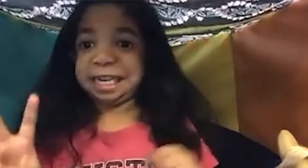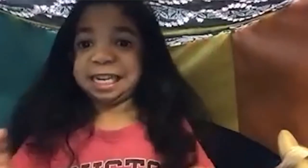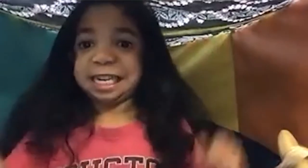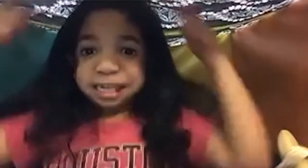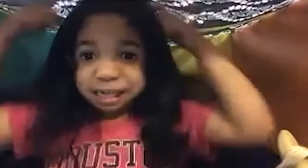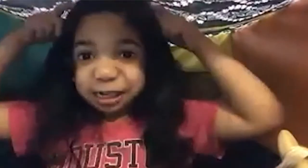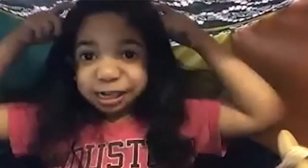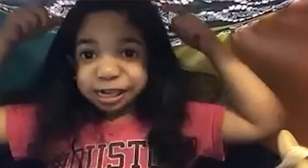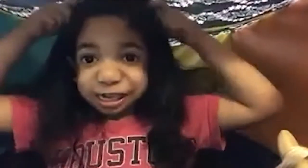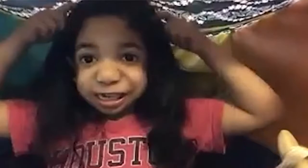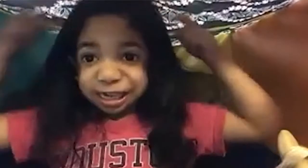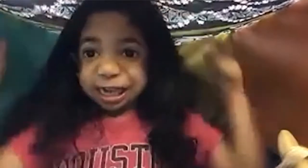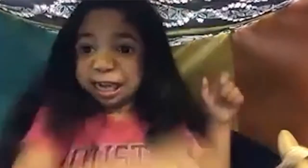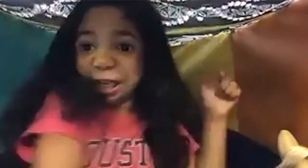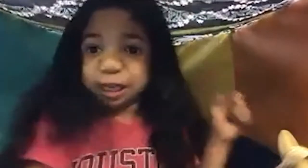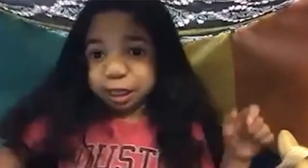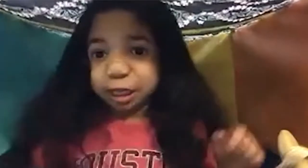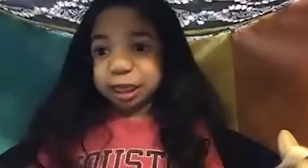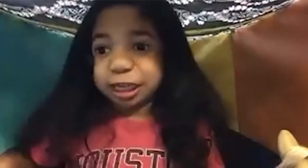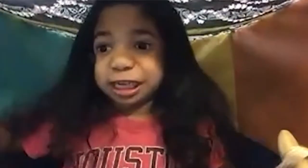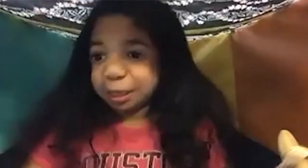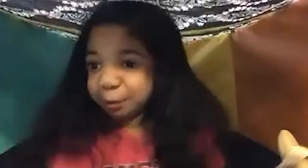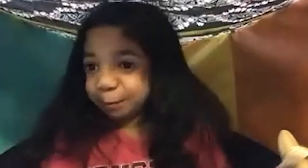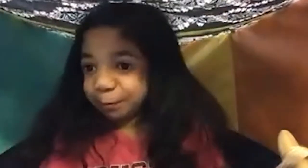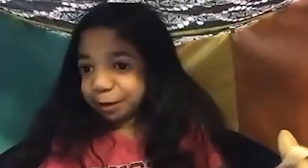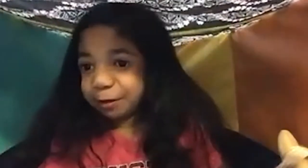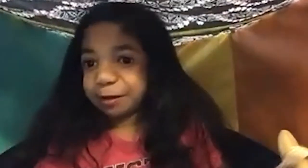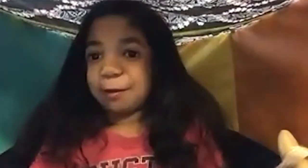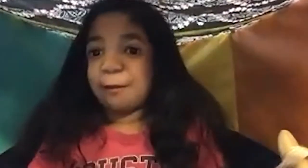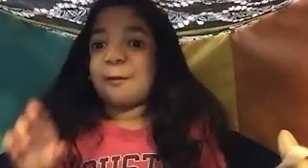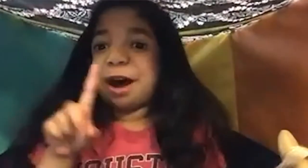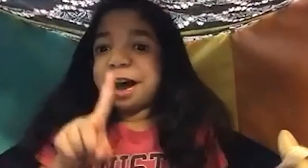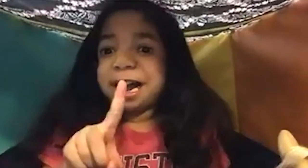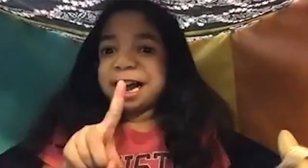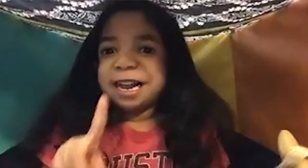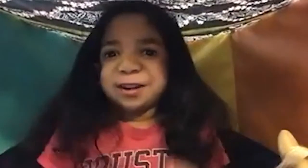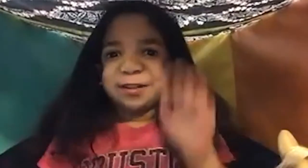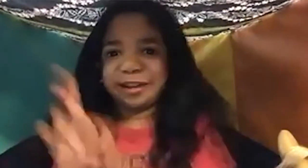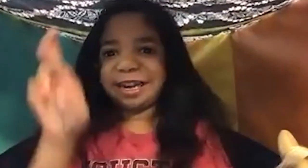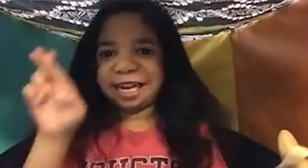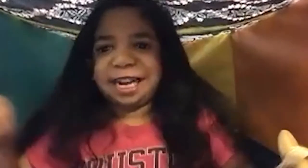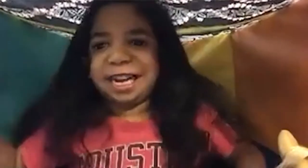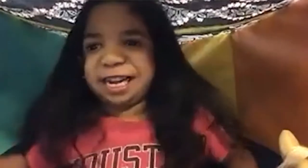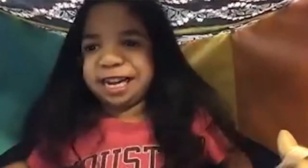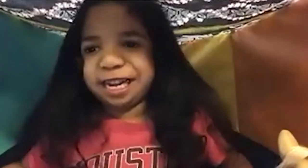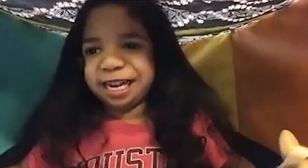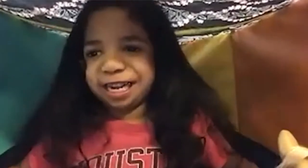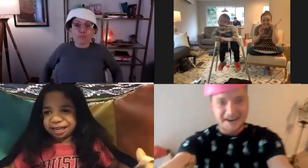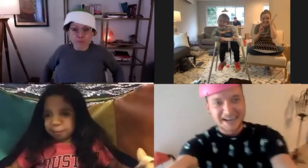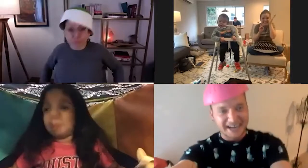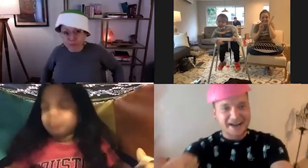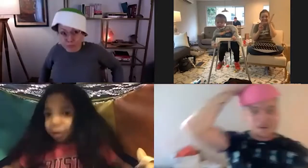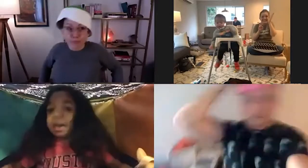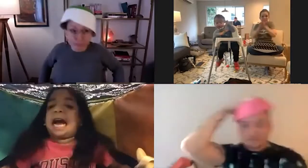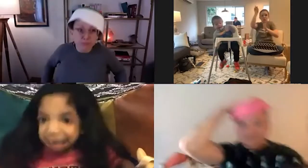Get your helmet on. Get your seatbelt on. 1, blast off.